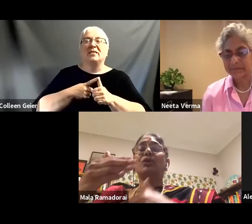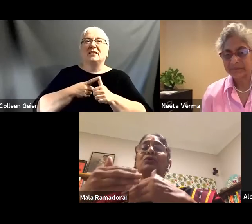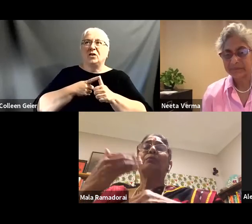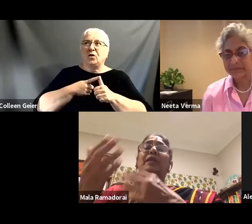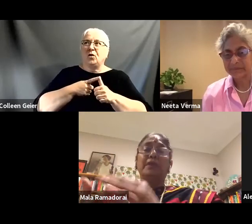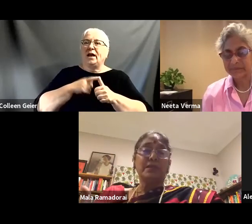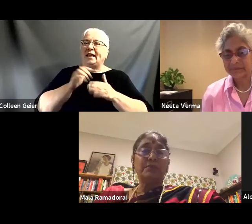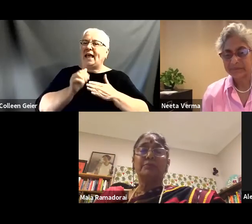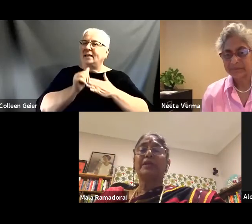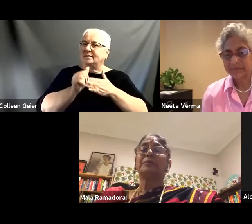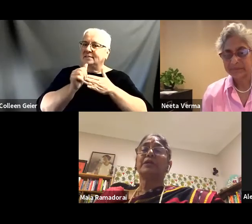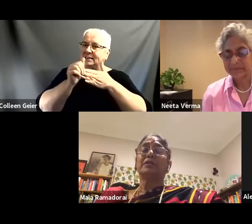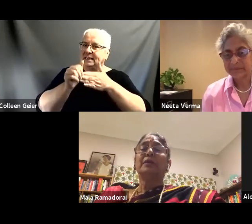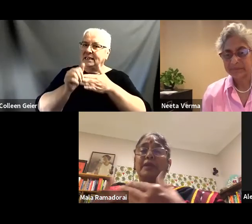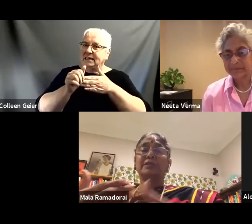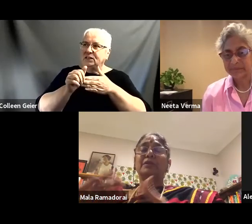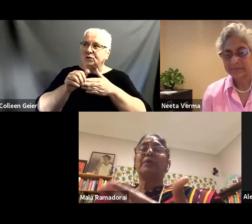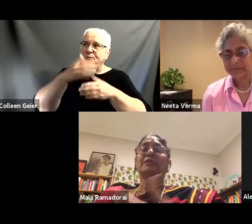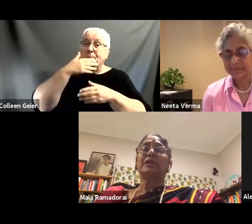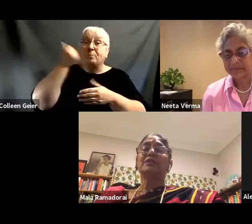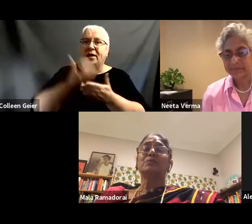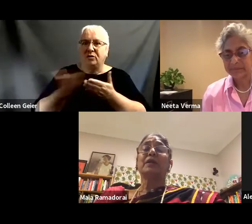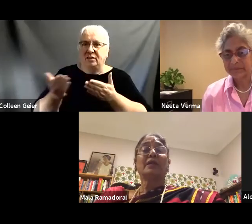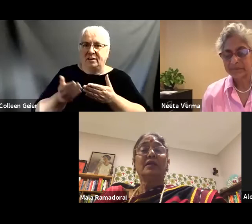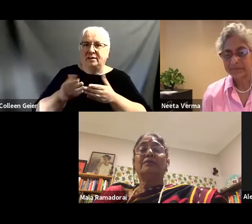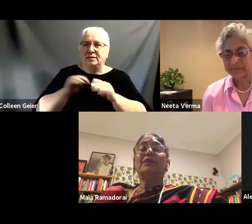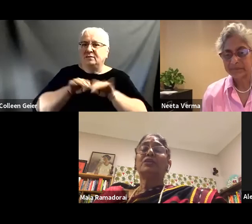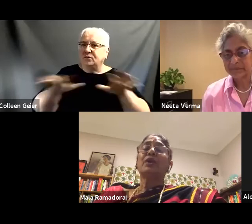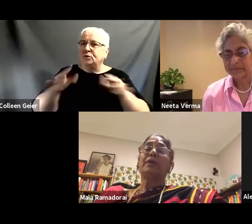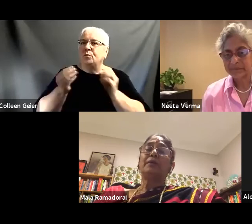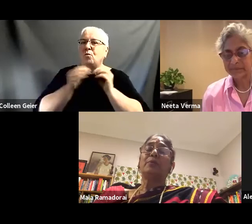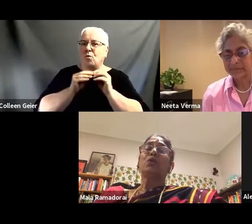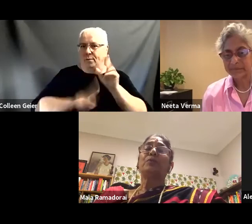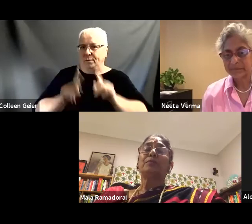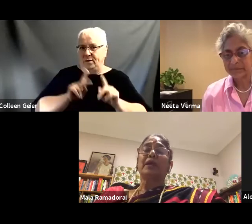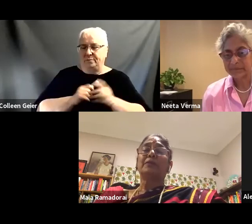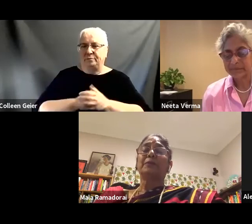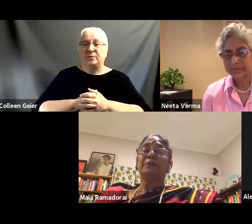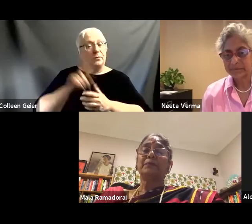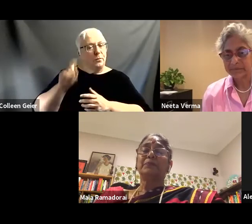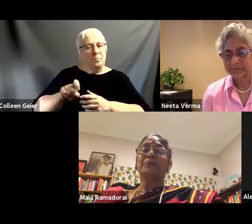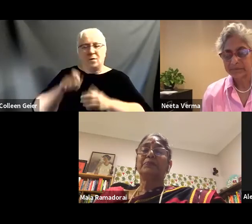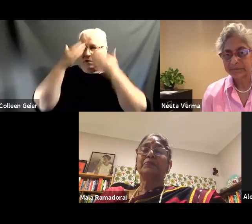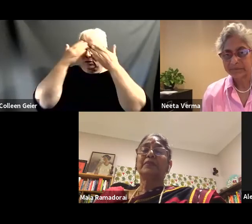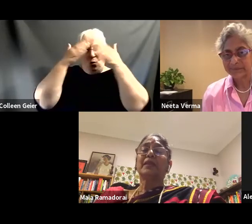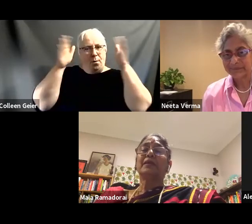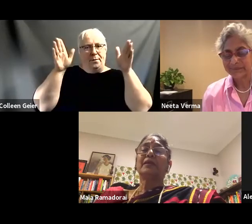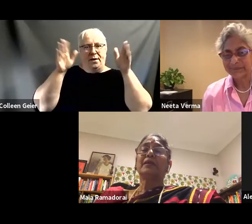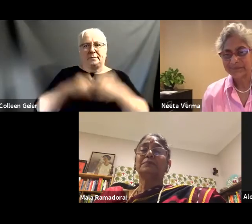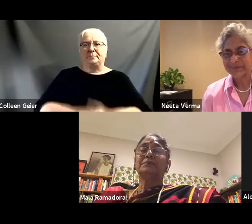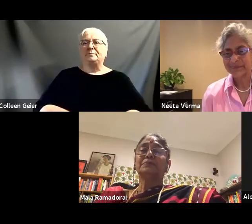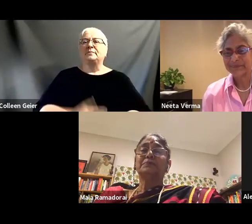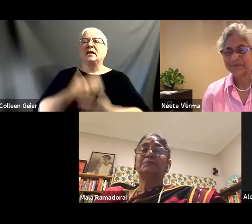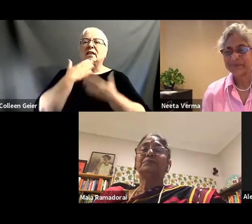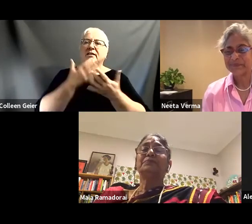can lead on to many, many better and better things, but we need to keep an open mind. Great. Thank you so